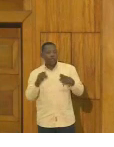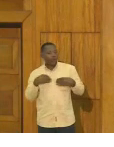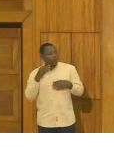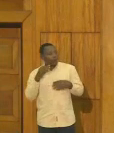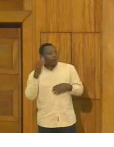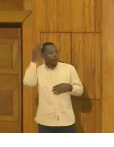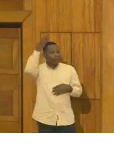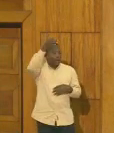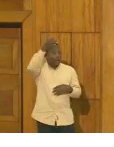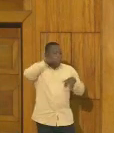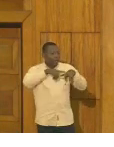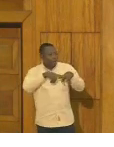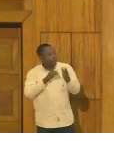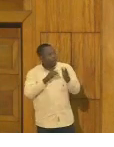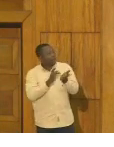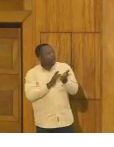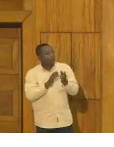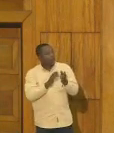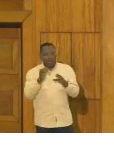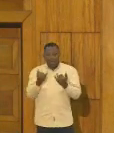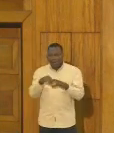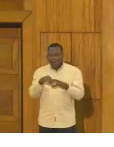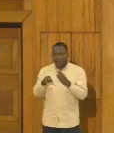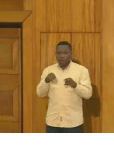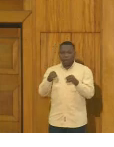vaccines. Now, in our methodology,